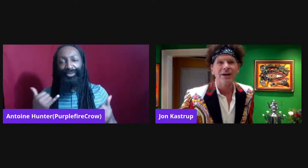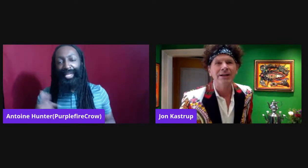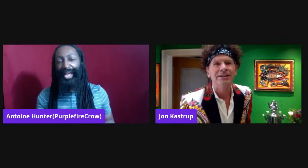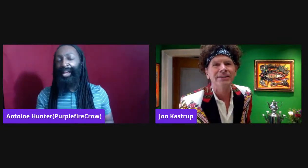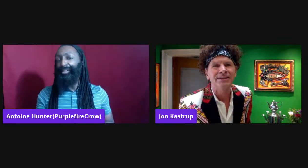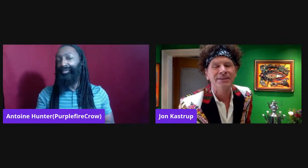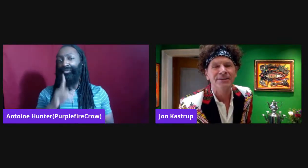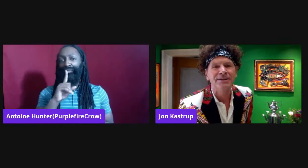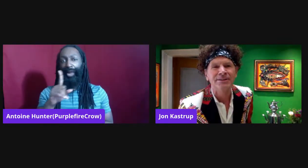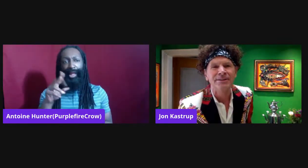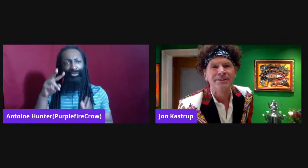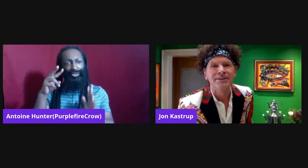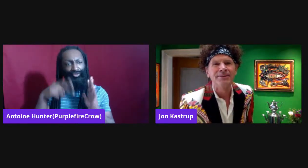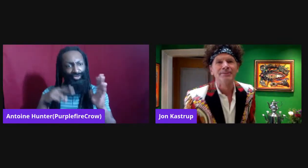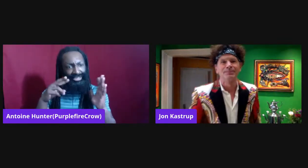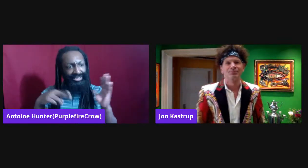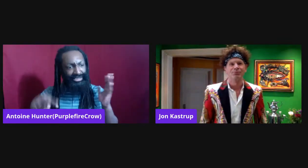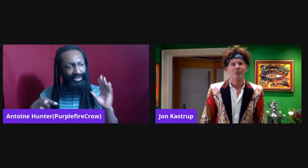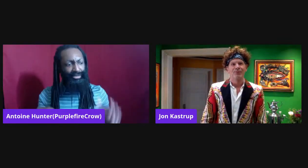Well, thank you for coming today.